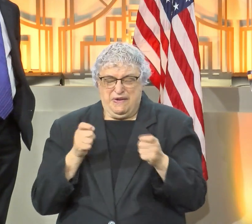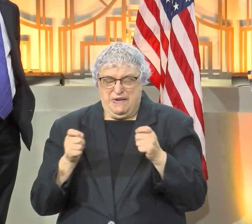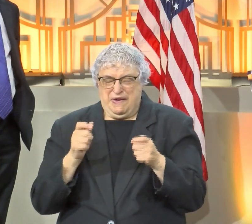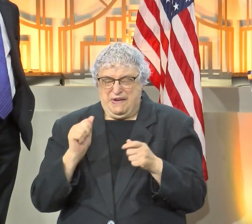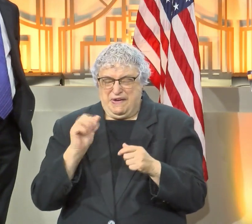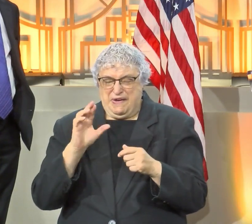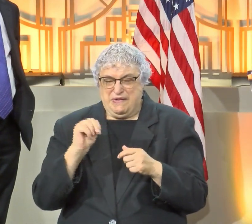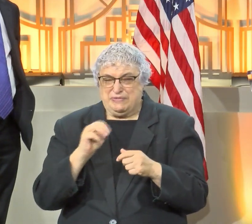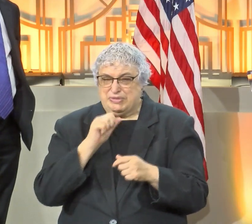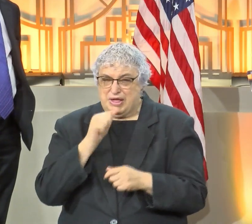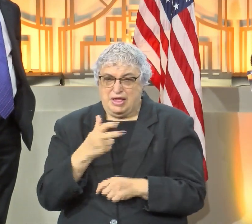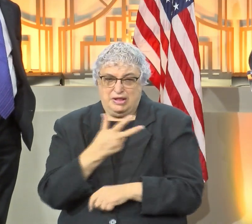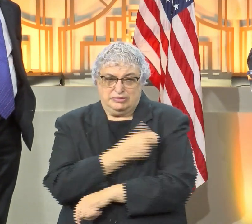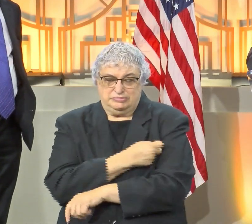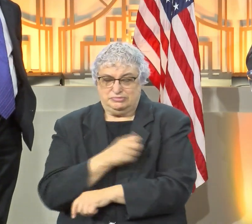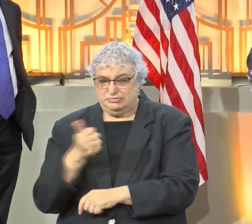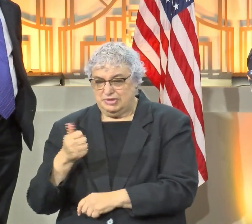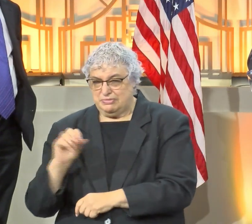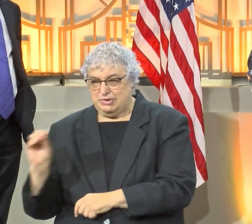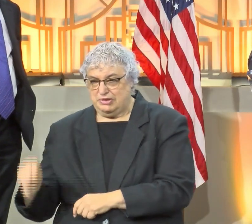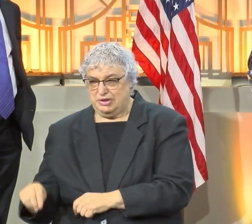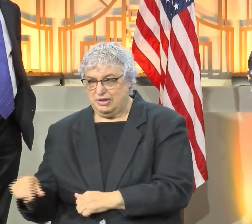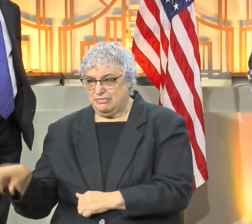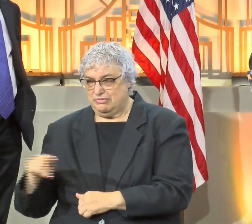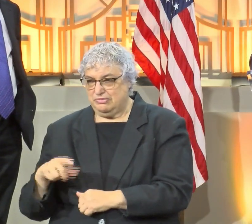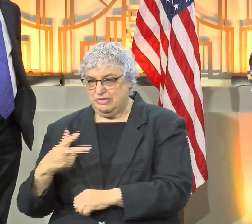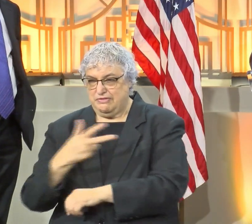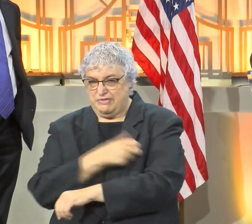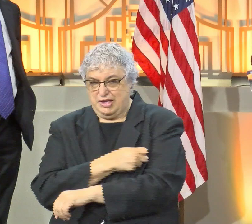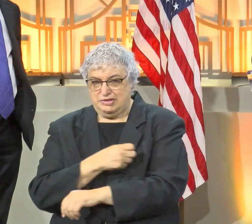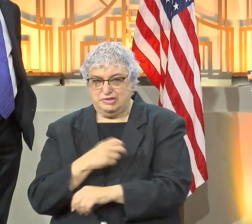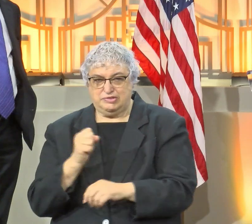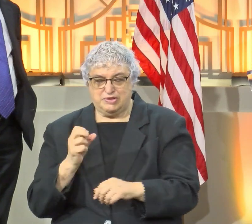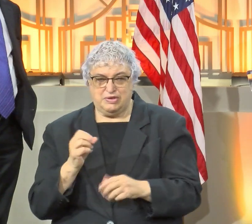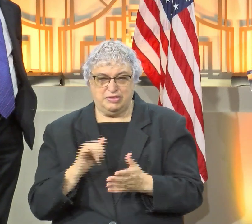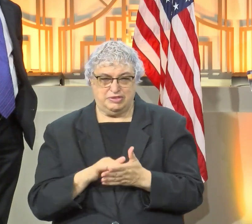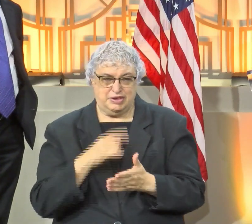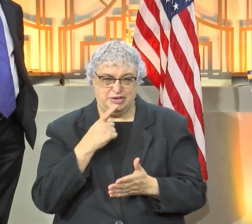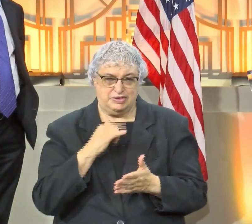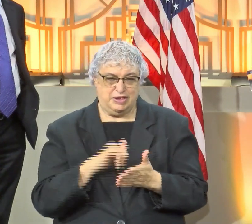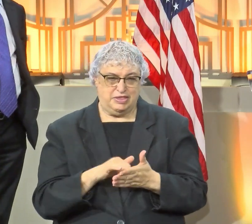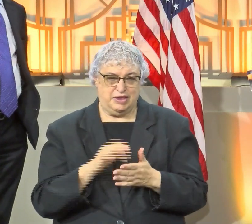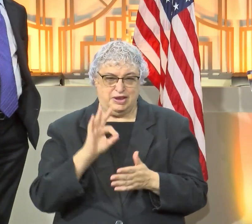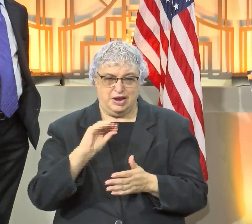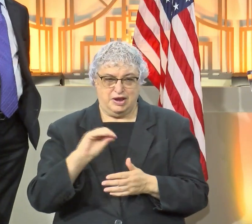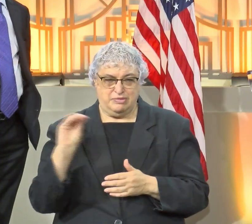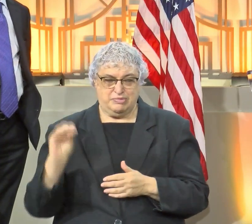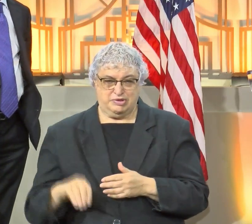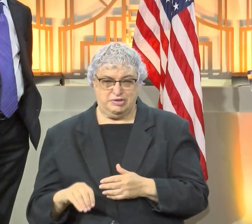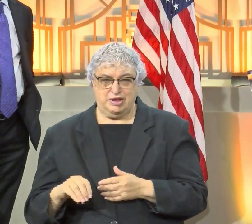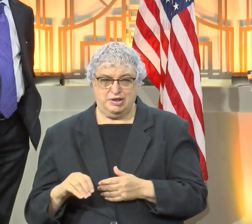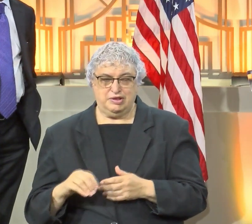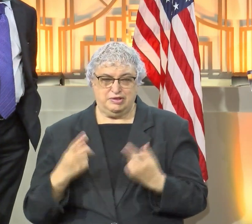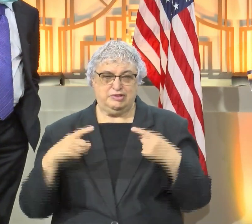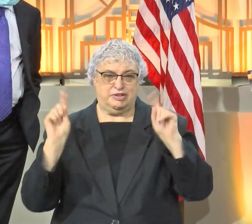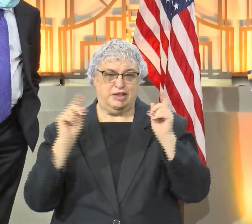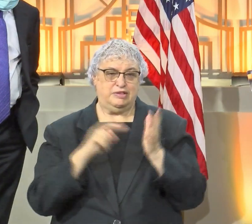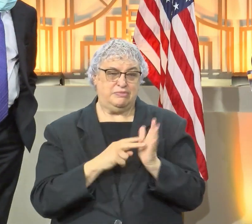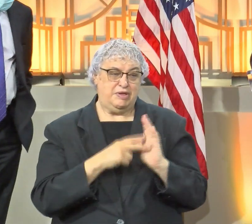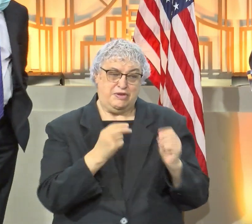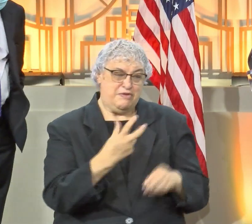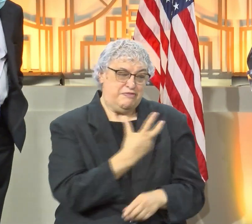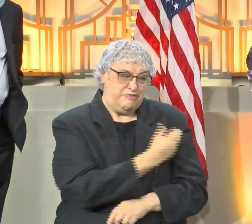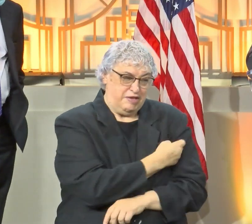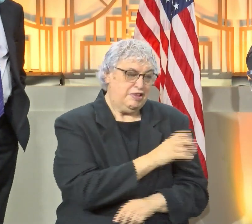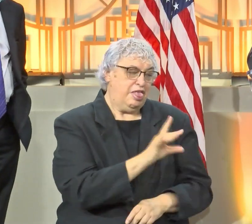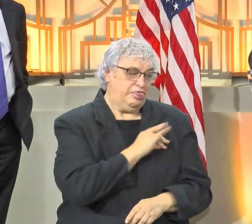people who were not vaccinated, and only 10% were amongst those who were vaccinated. And so they were saying that's showing a 90% success rate. So this is